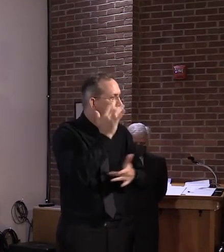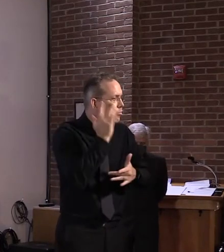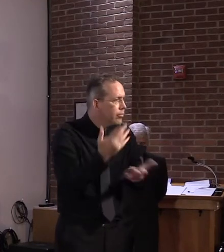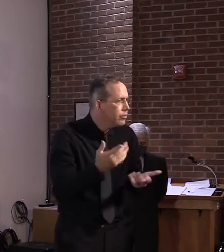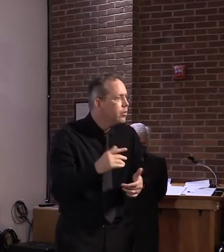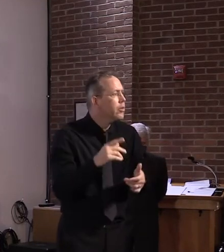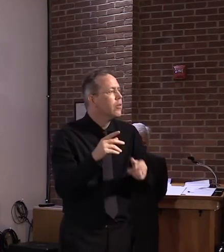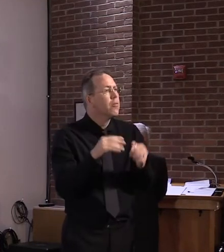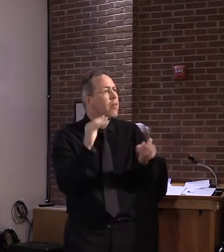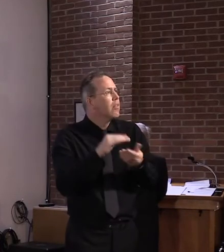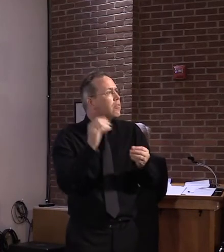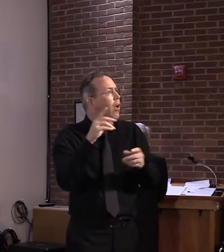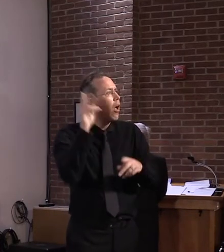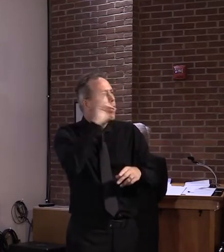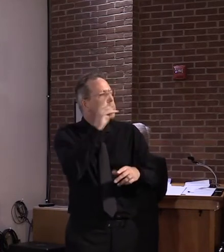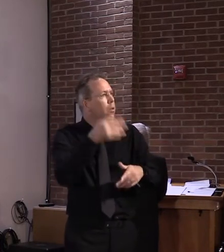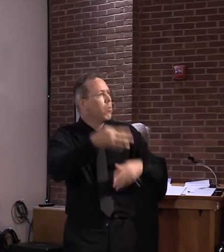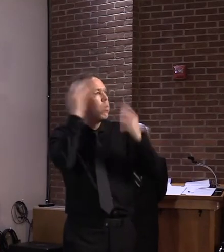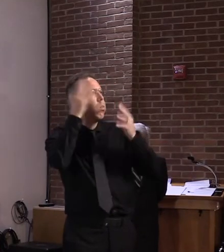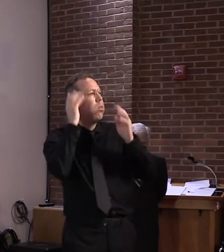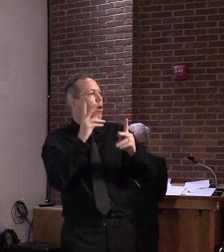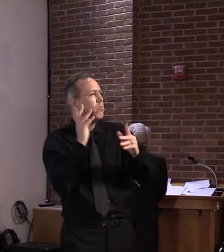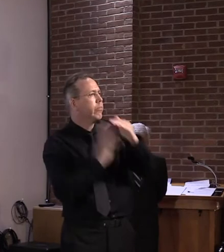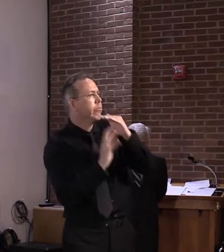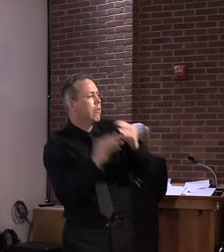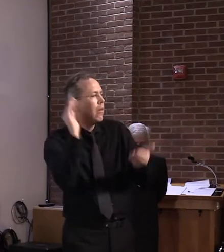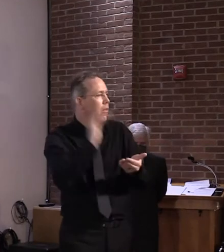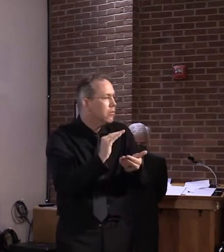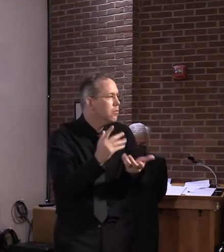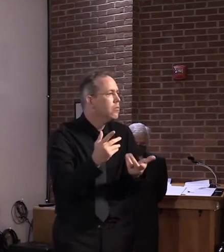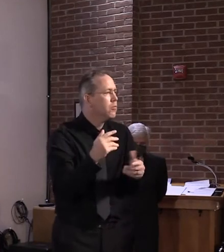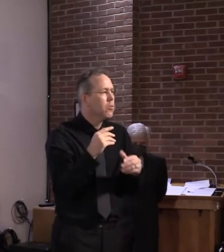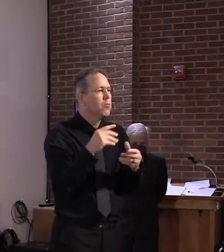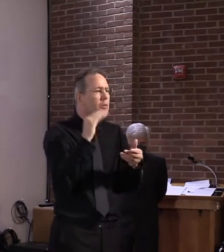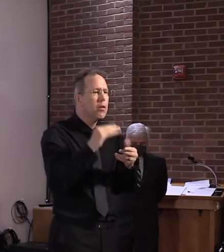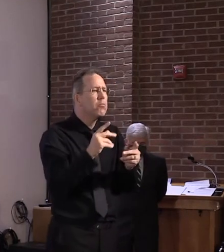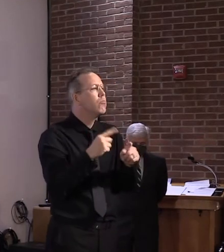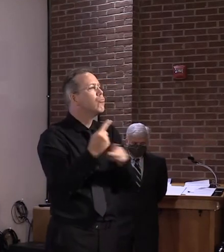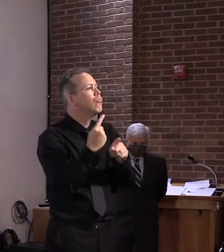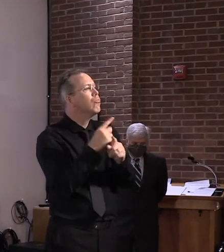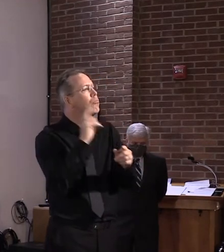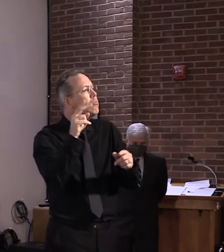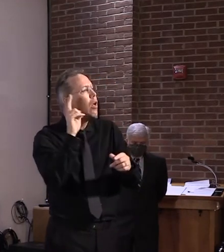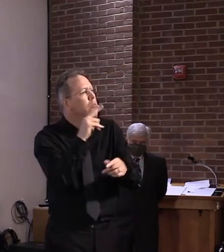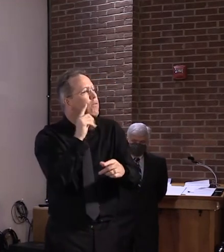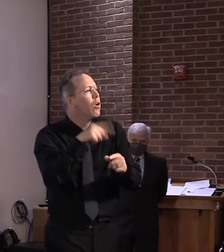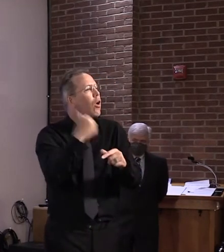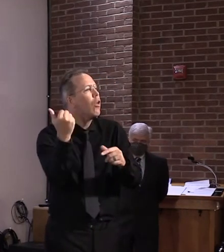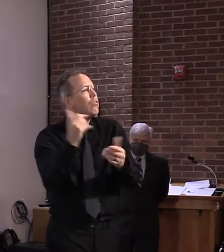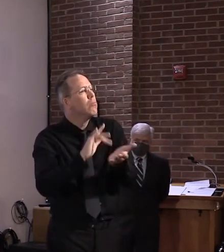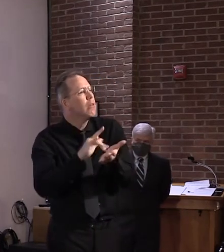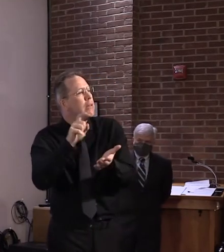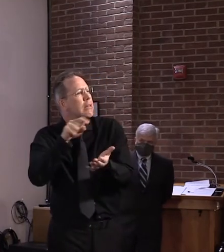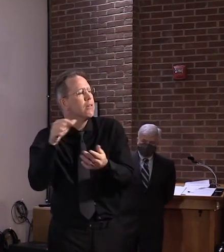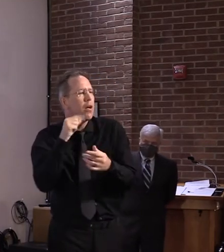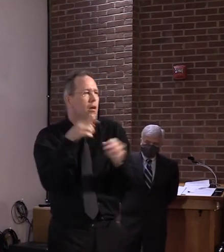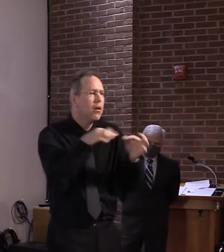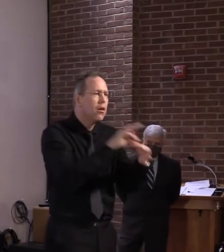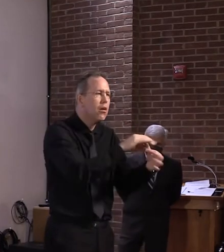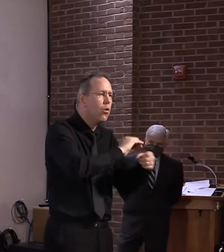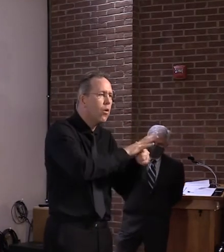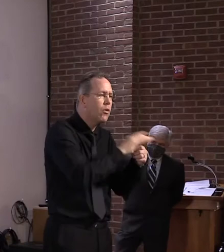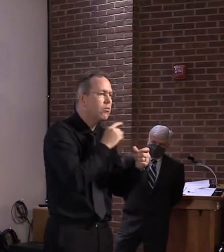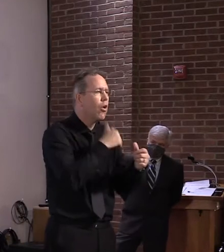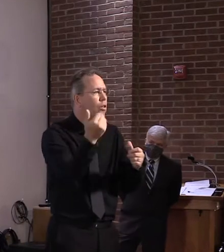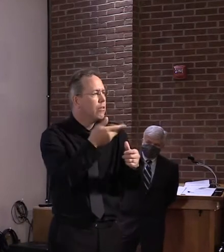doesn't experience the kind of surge that would overwhelm it and lead to all kinds of disasters because